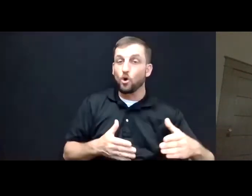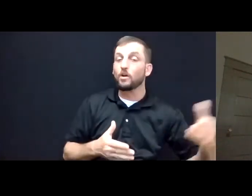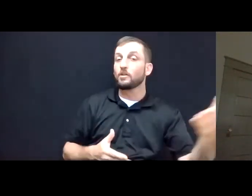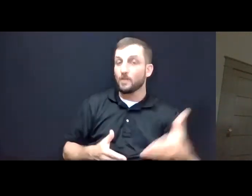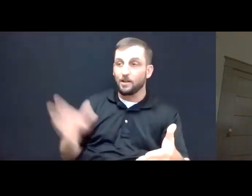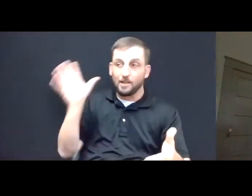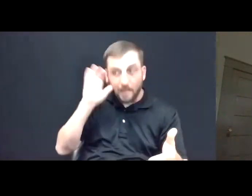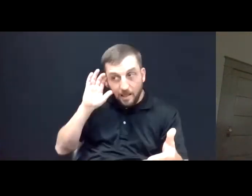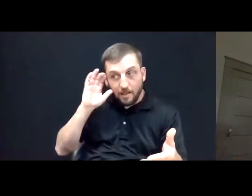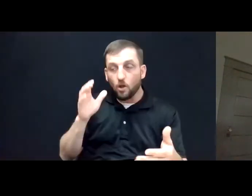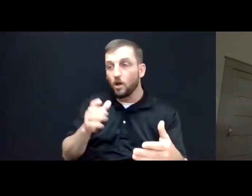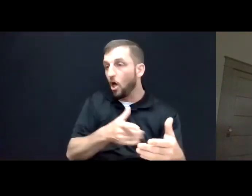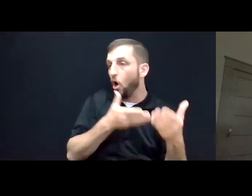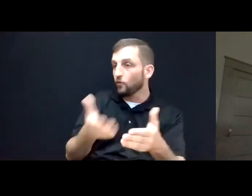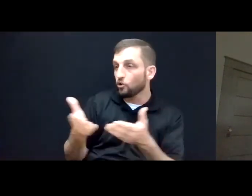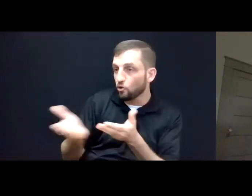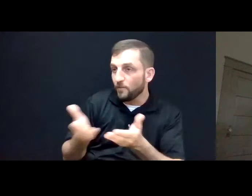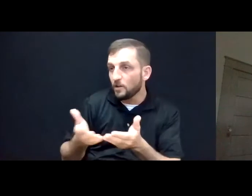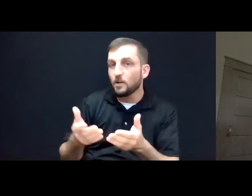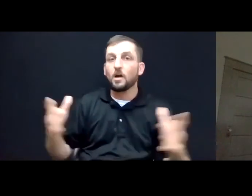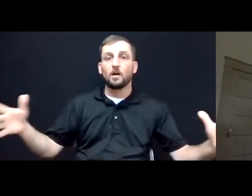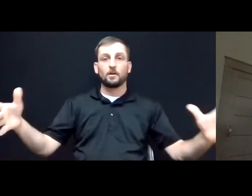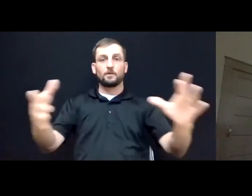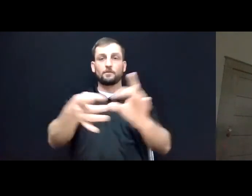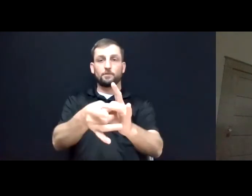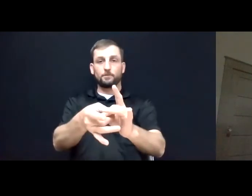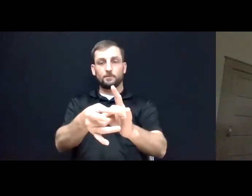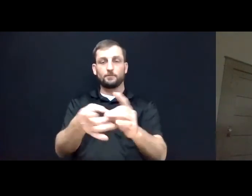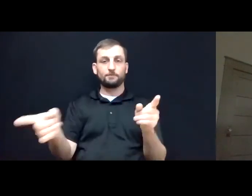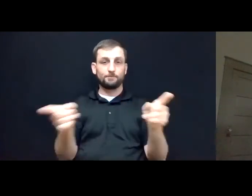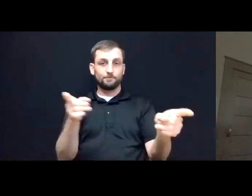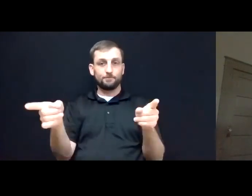is to connect the two together and to discuss whatever issue that may come out